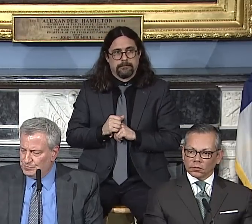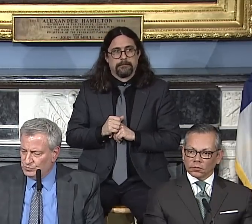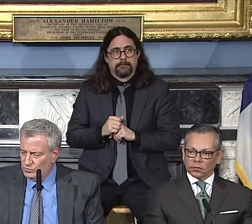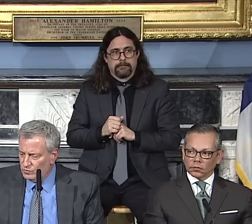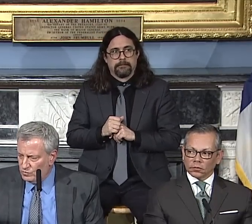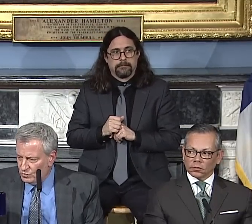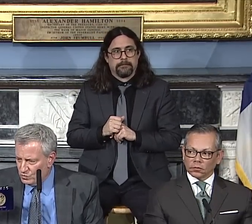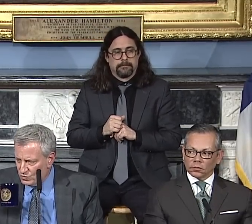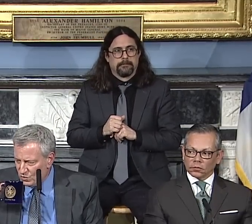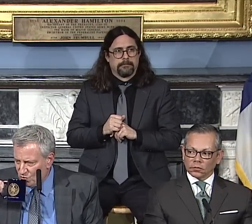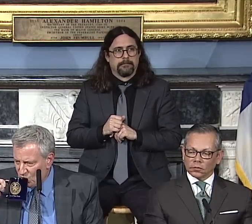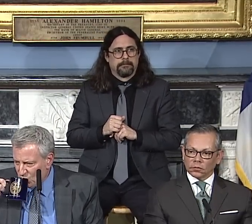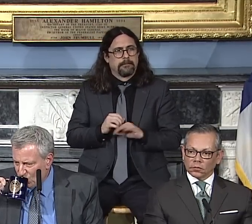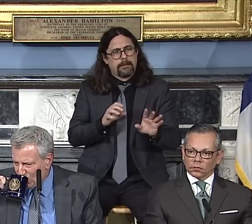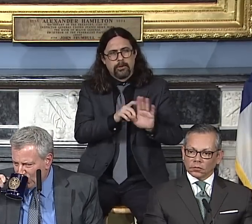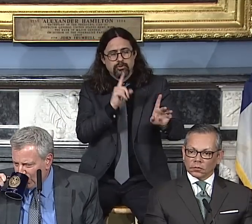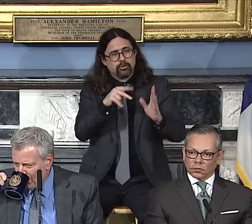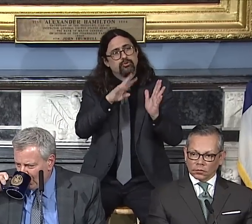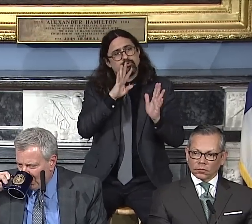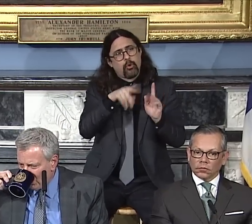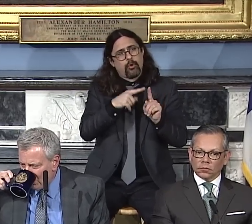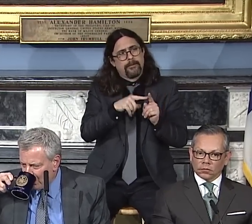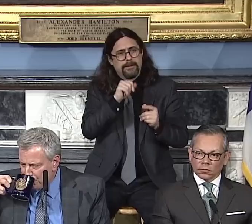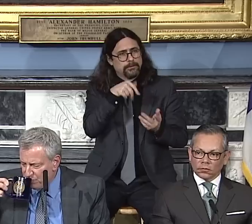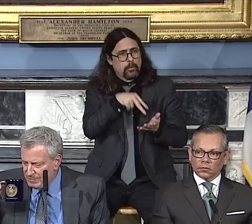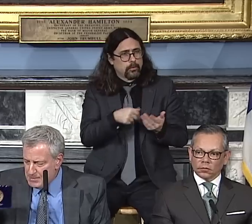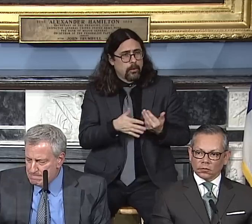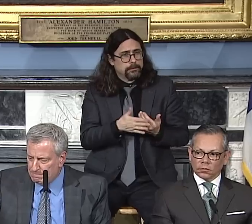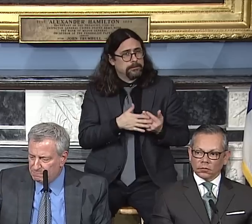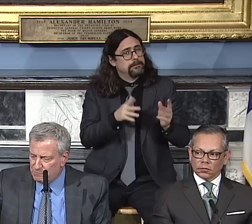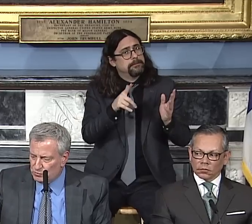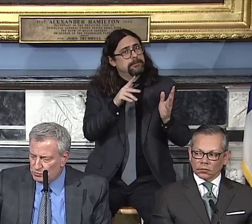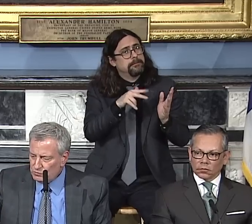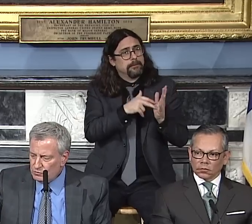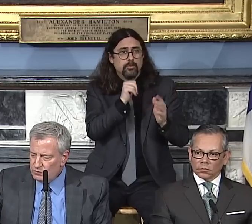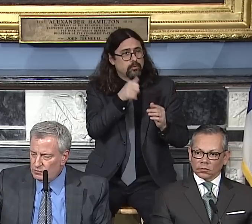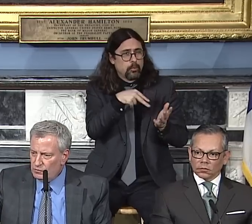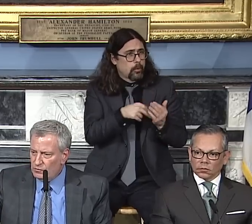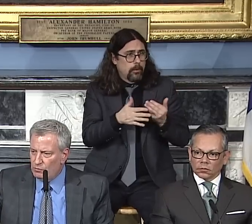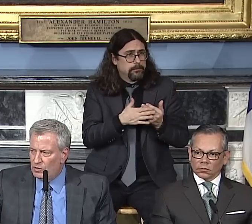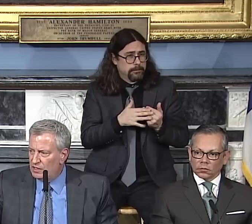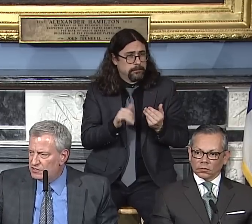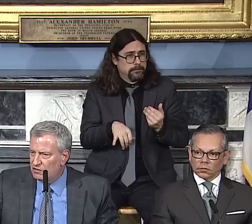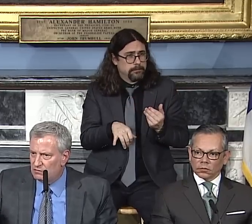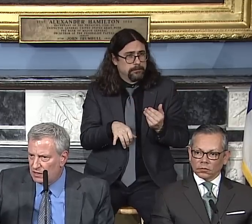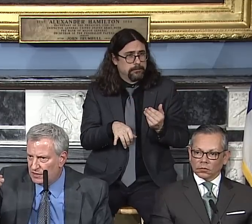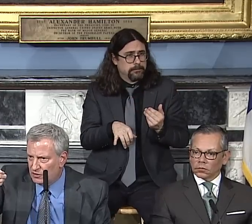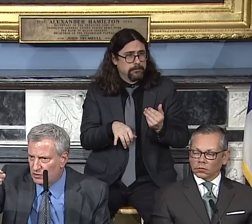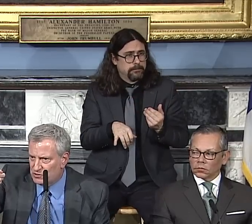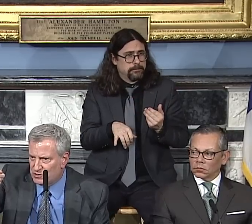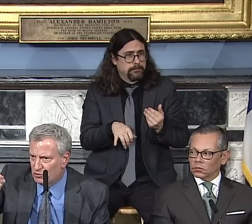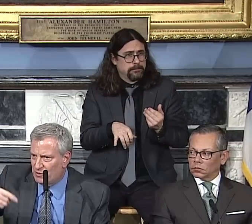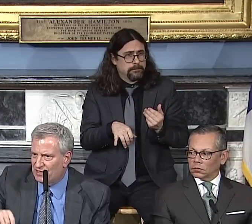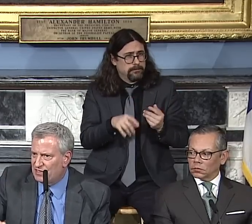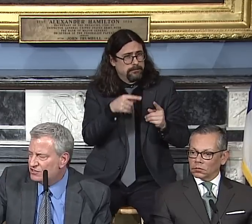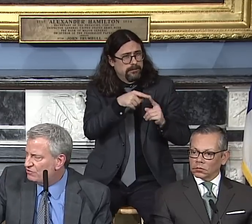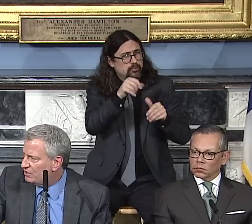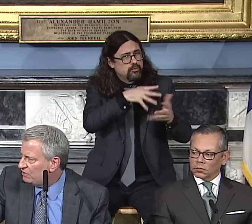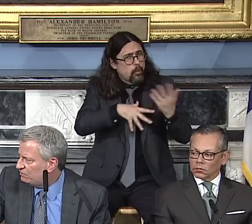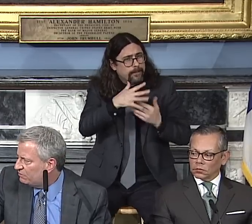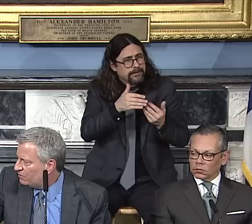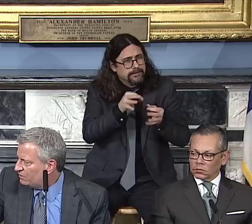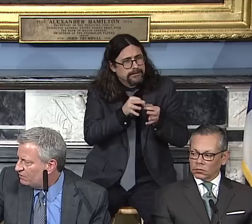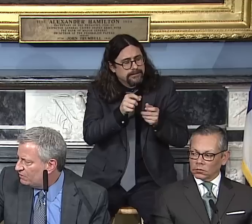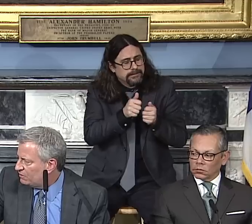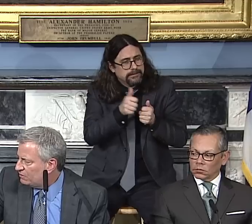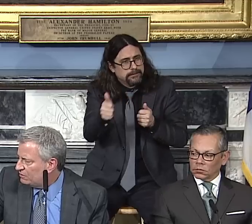harm to people who may be at highest risk for bad outcomes. But I think the question was more about the